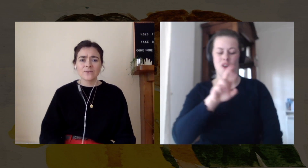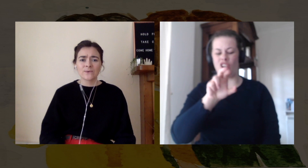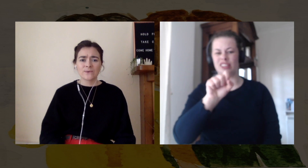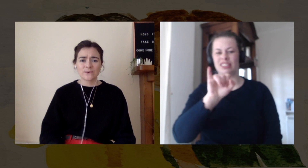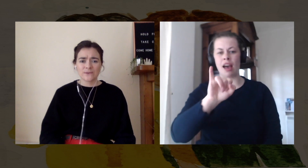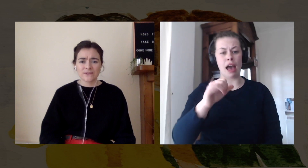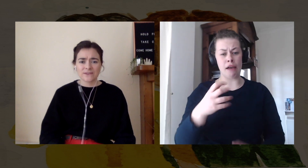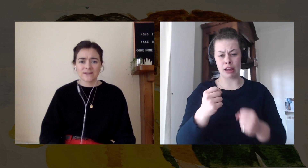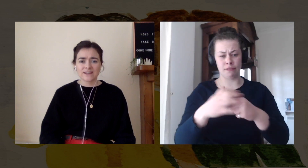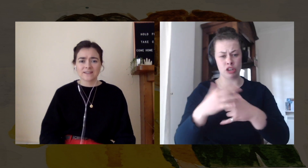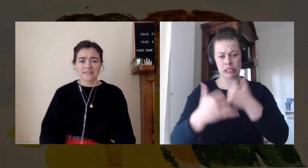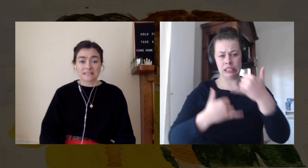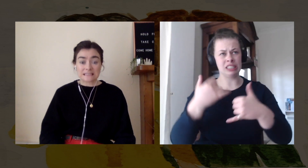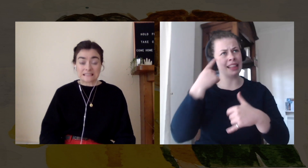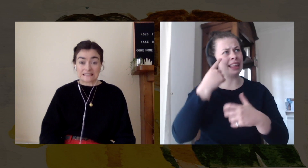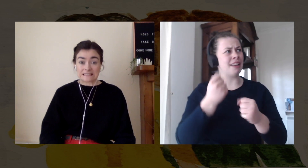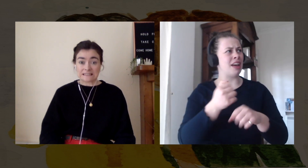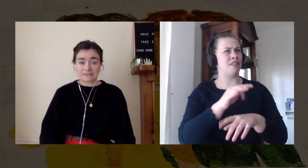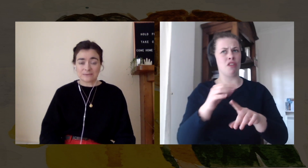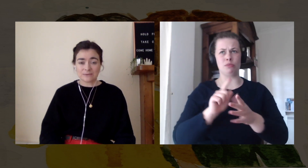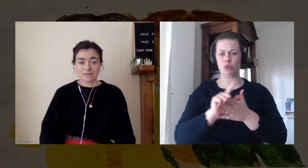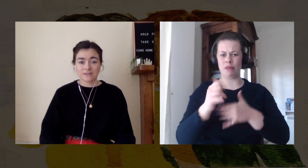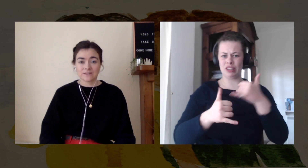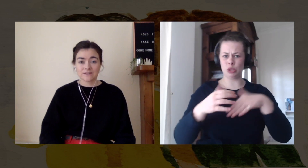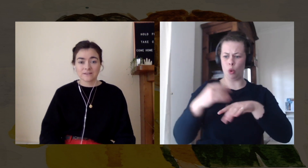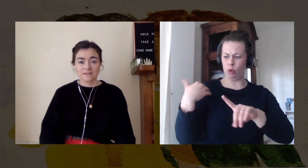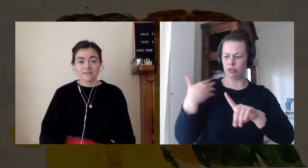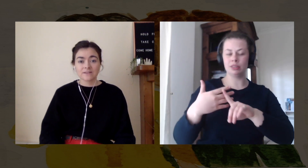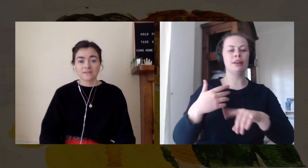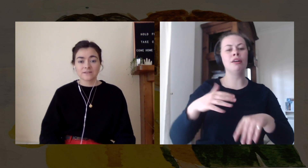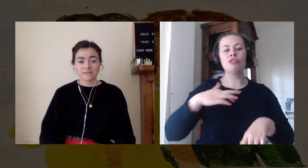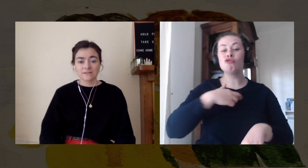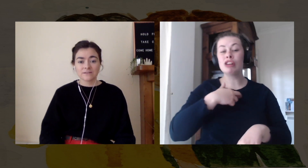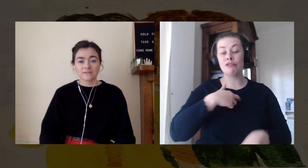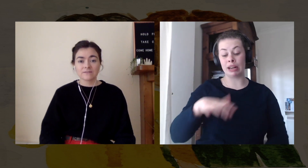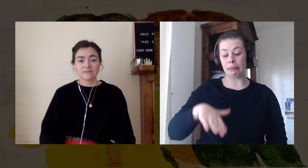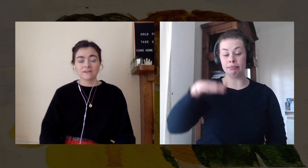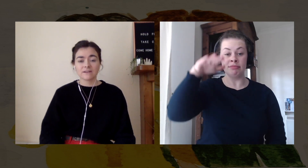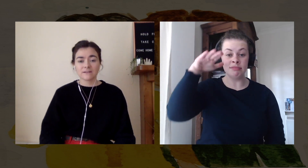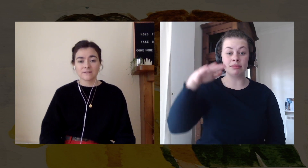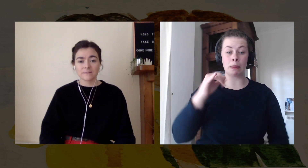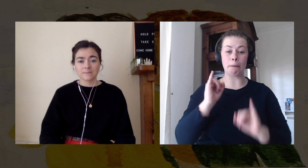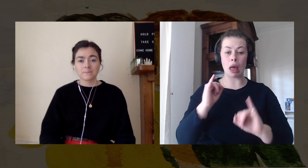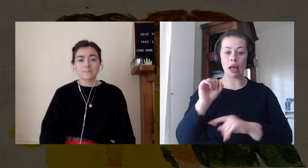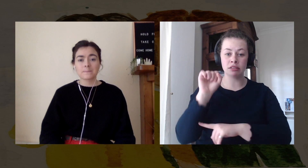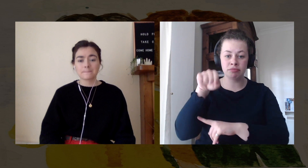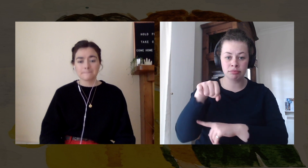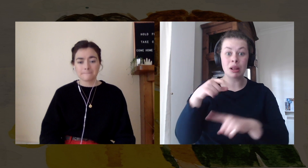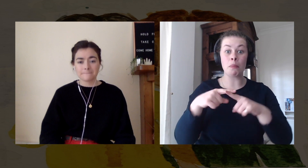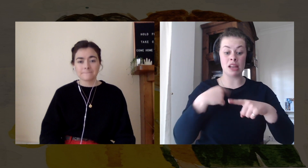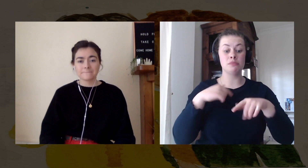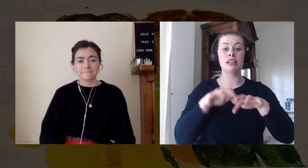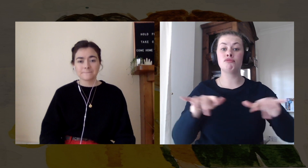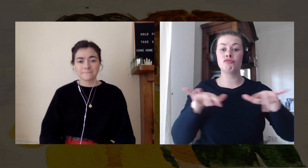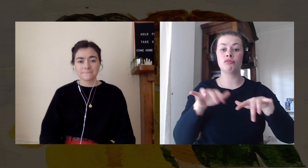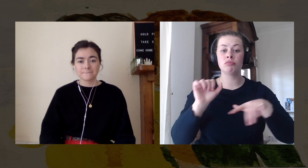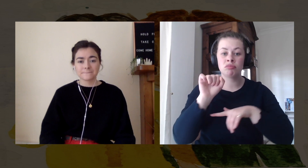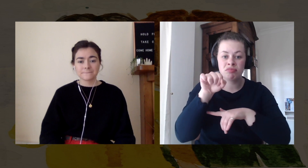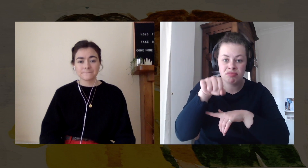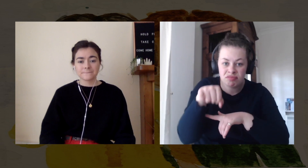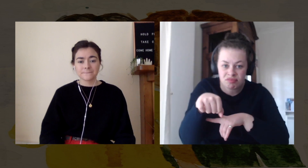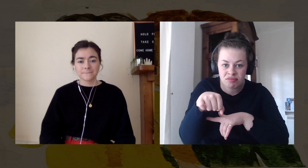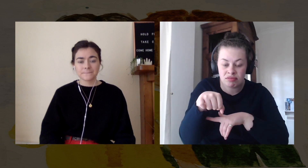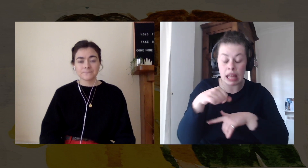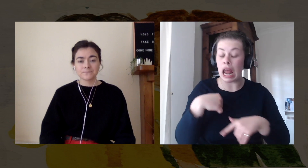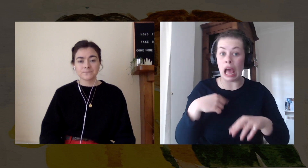Stop. Yeah, I've had really bad posture growing up, and then I play piano, and I didn't realize it until I was 14 that